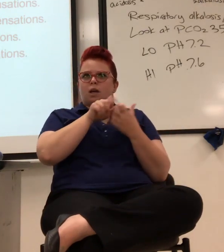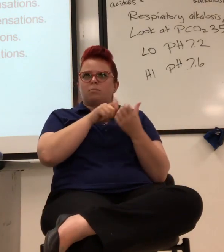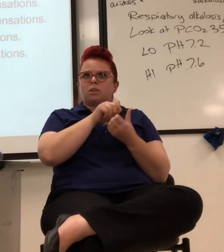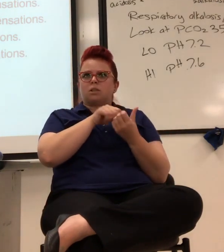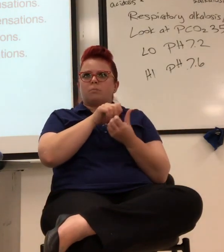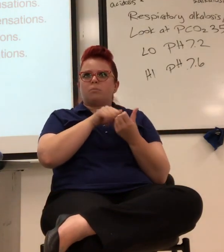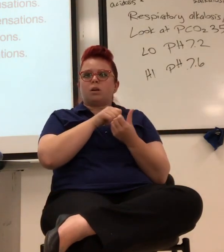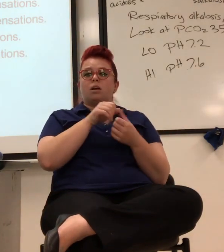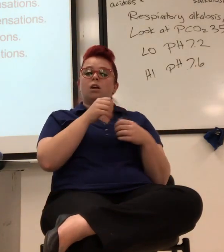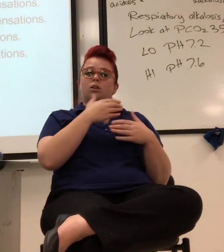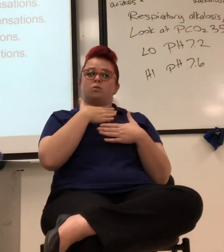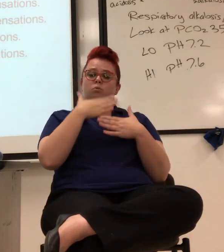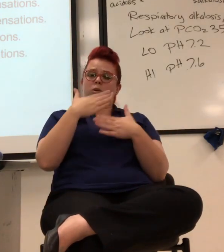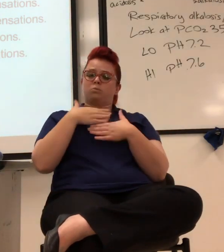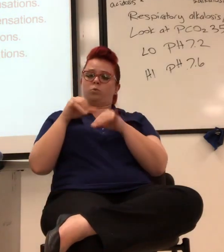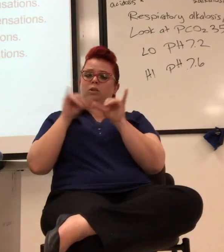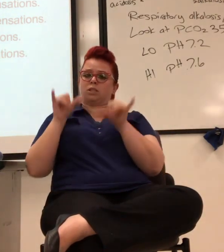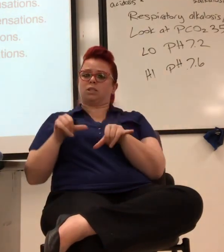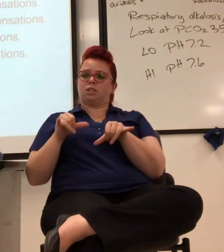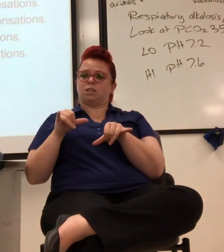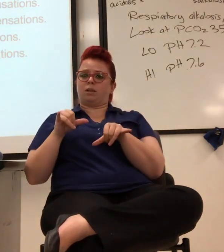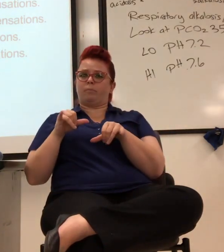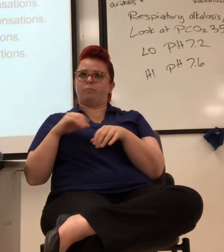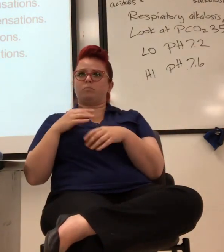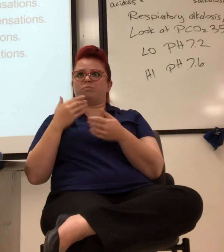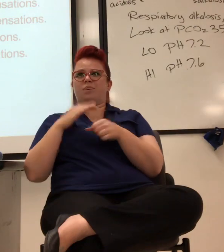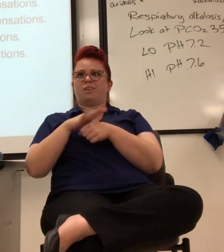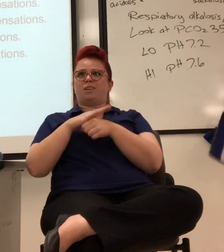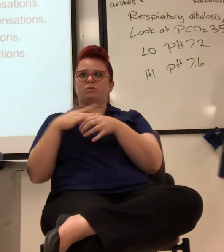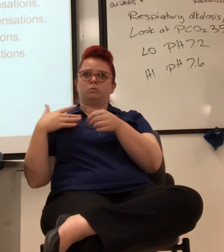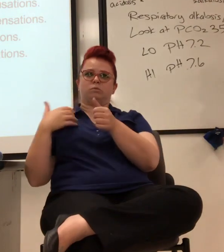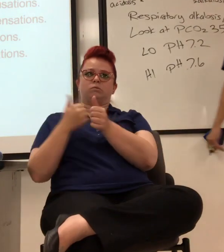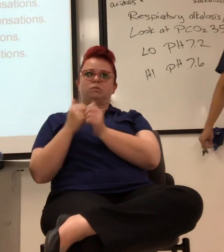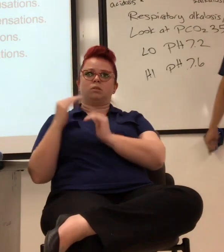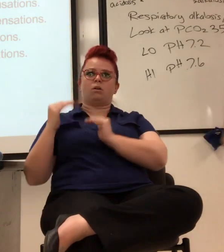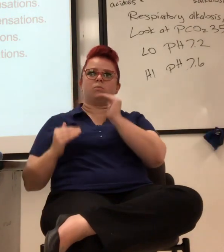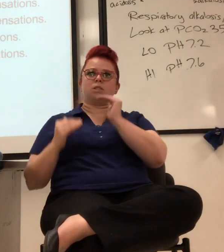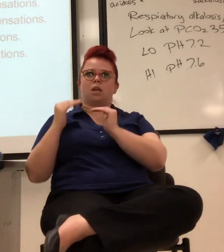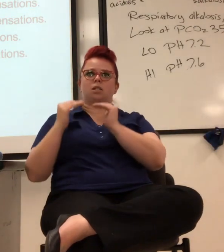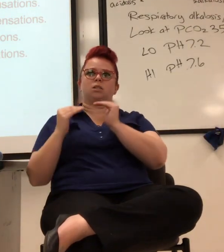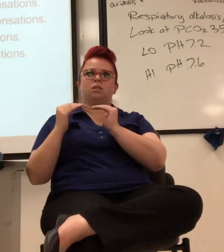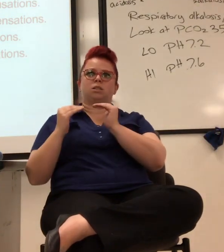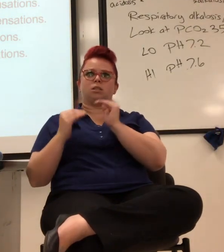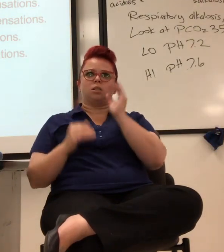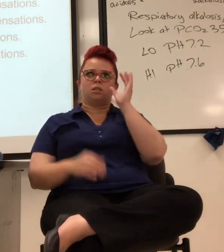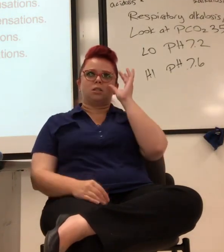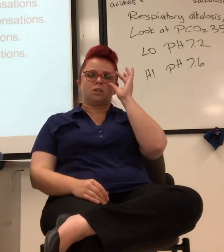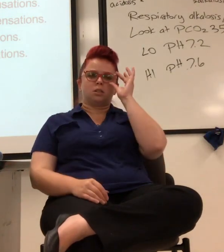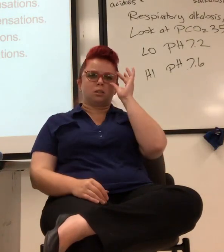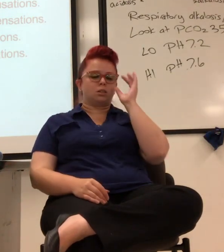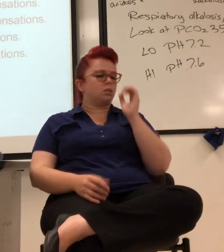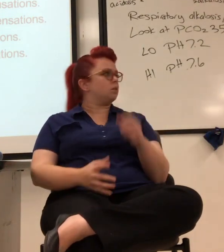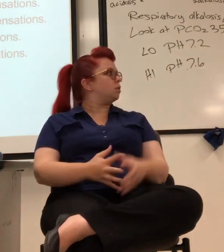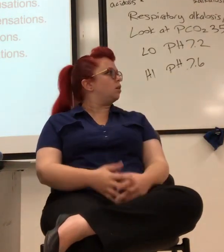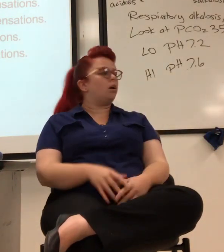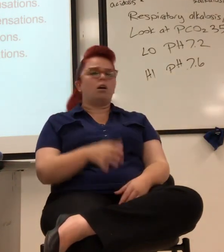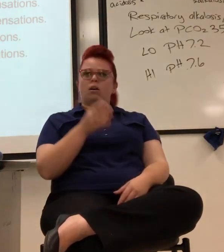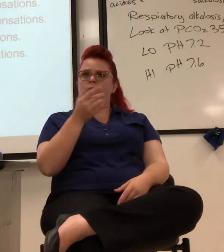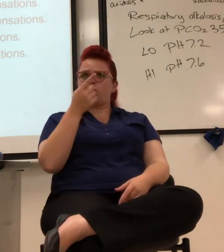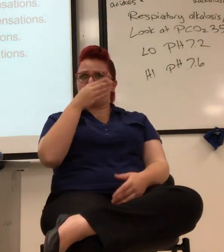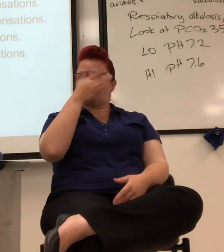PCO2, bicarb, and put it all together. Figure out which is the cause, respiratory or metabolic.